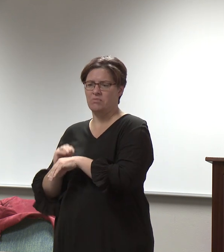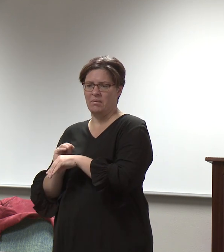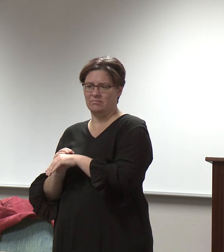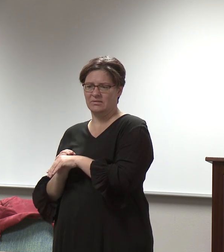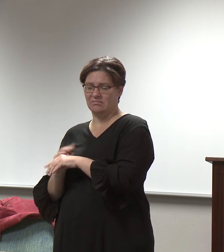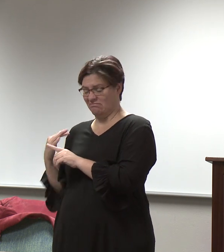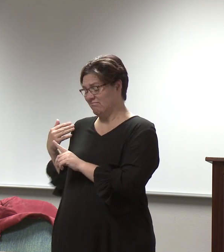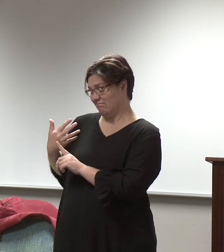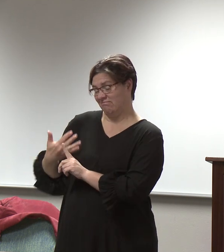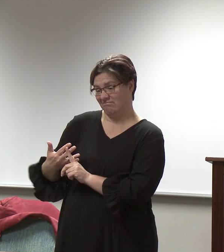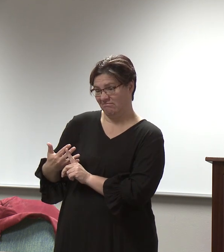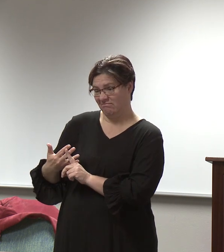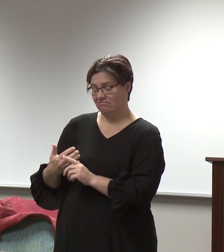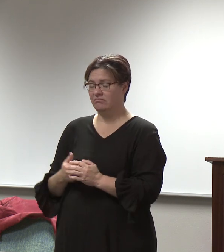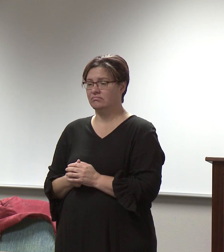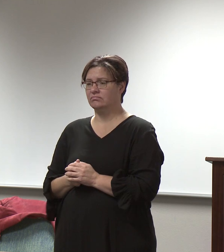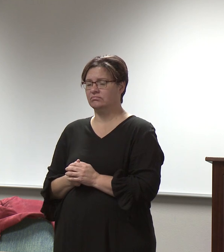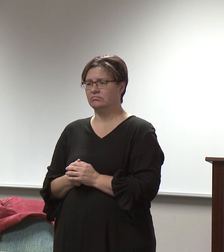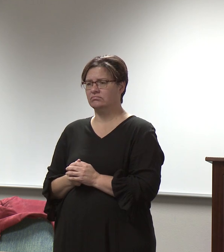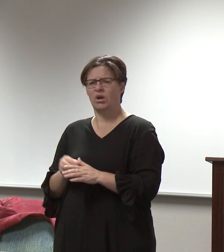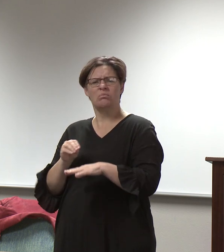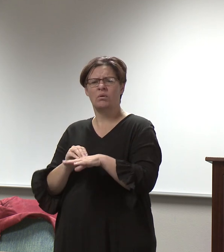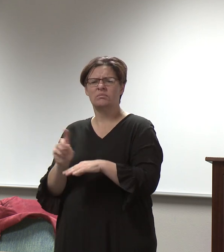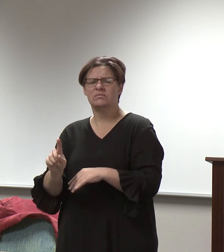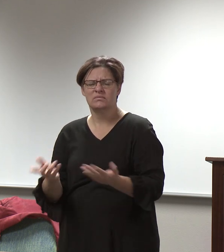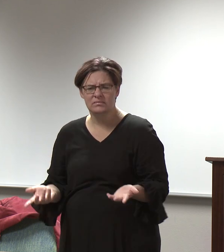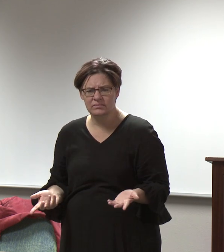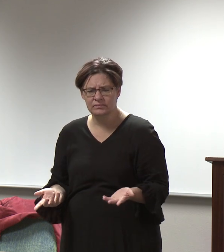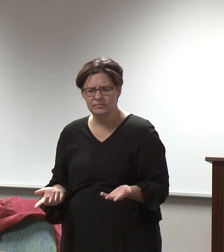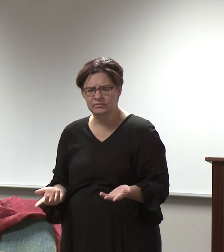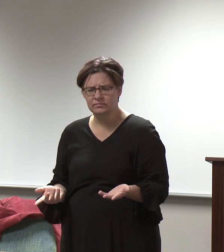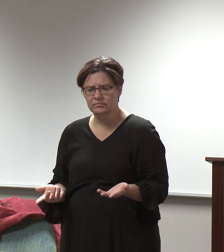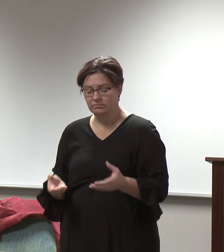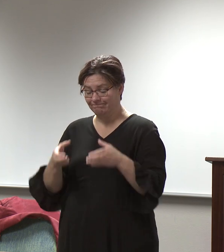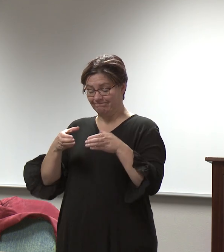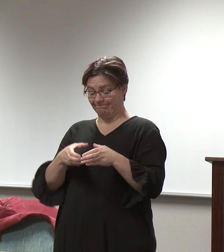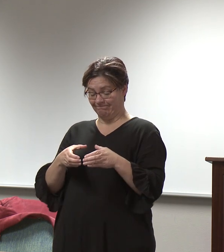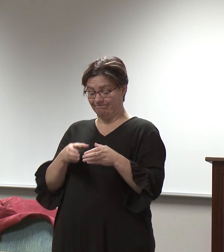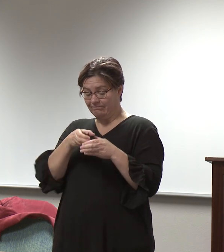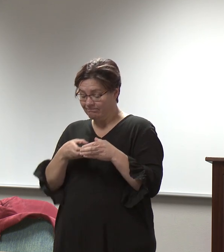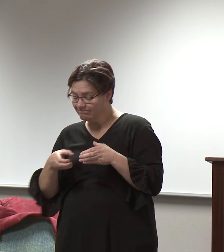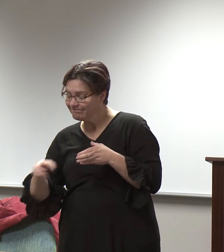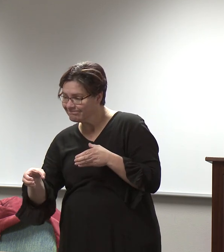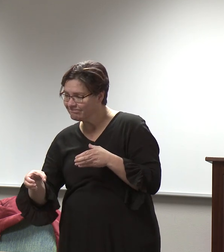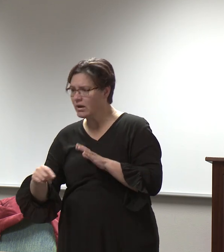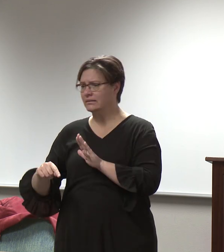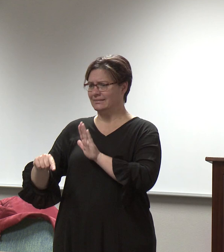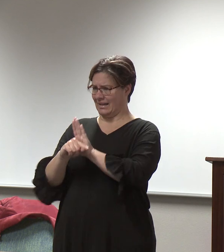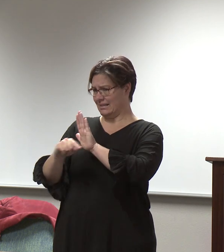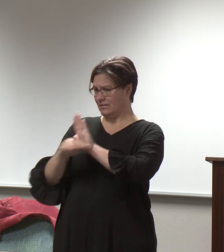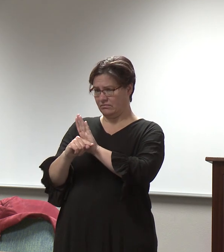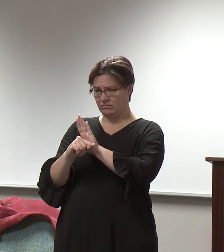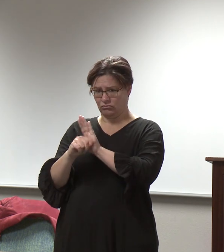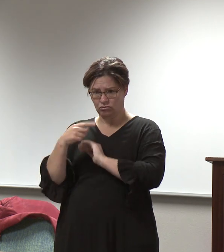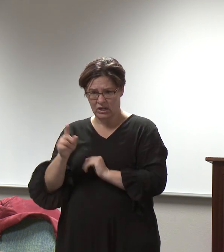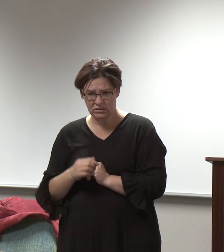times. Which are the problems? First, decolonizing is a negative enterprise,